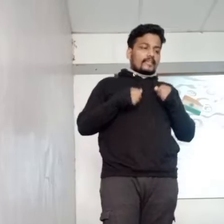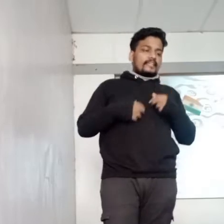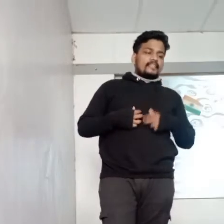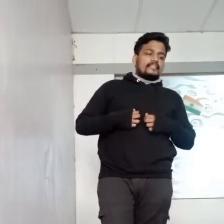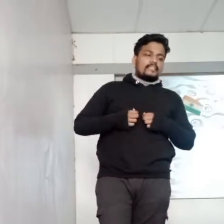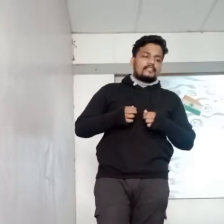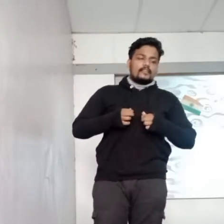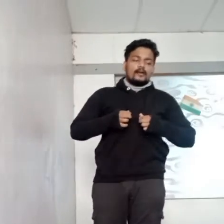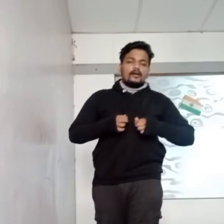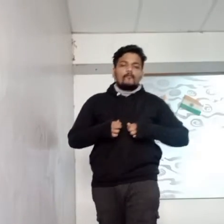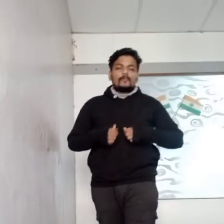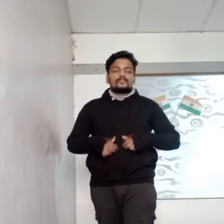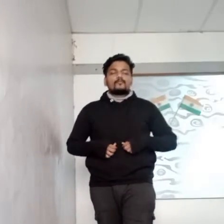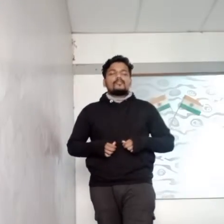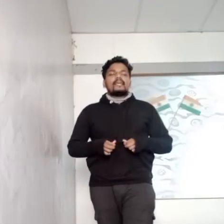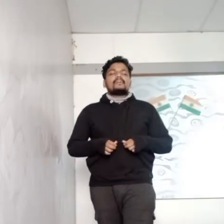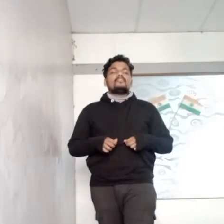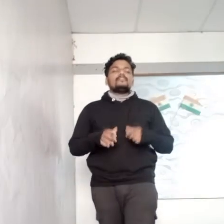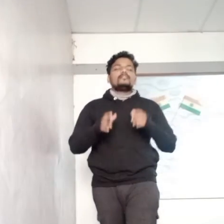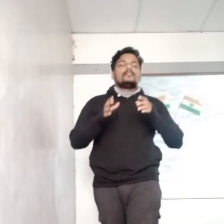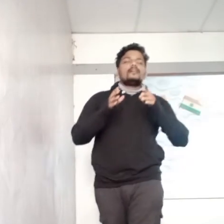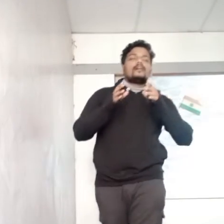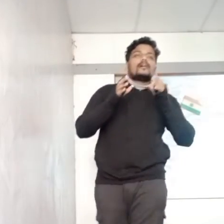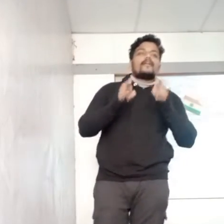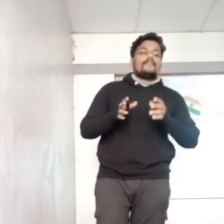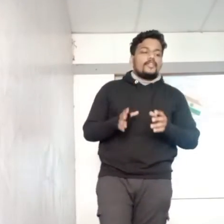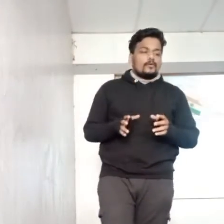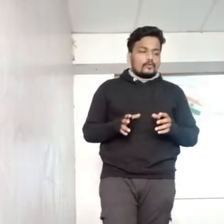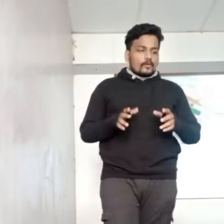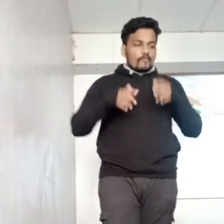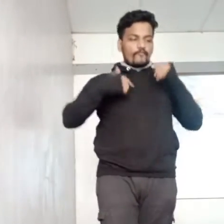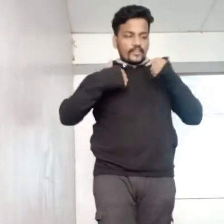creating that first pool like a new